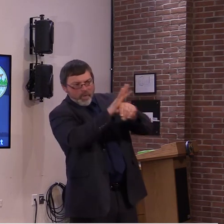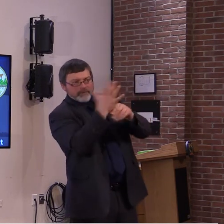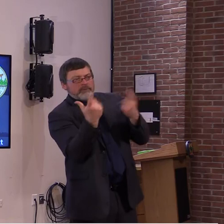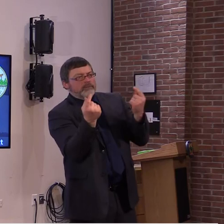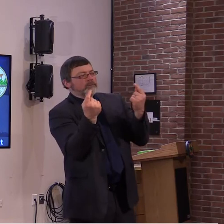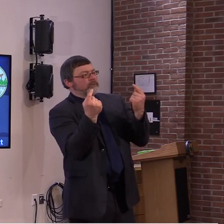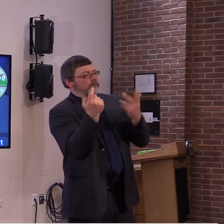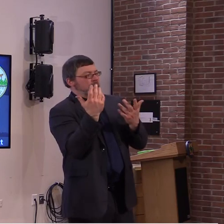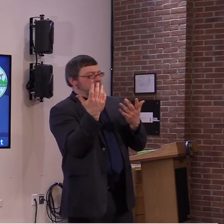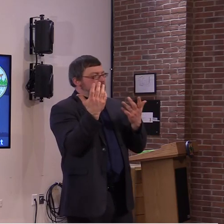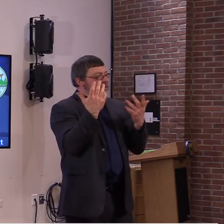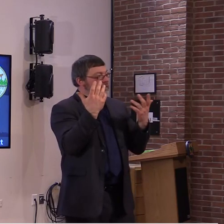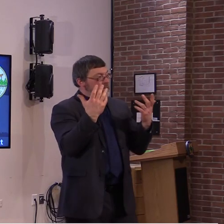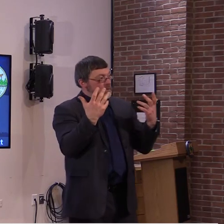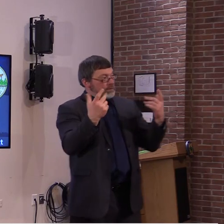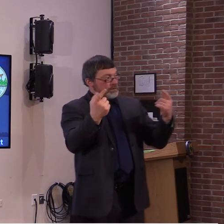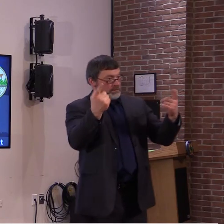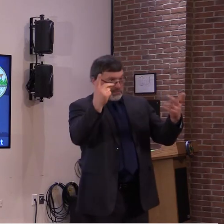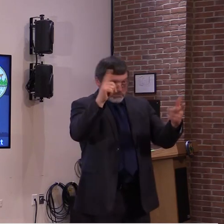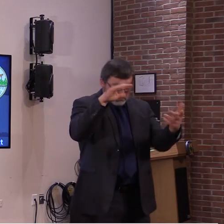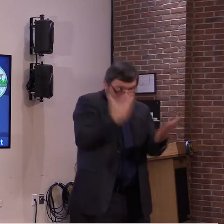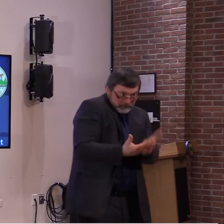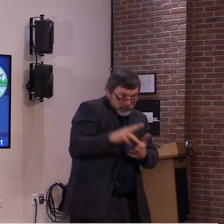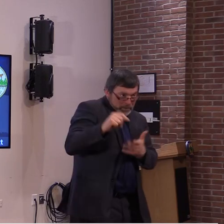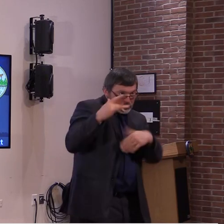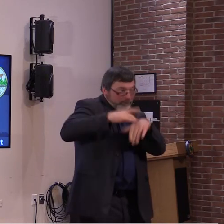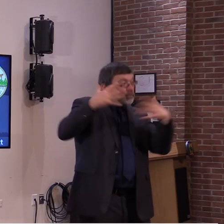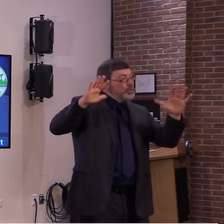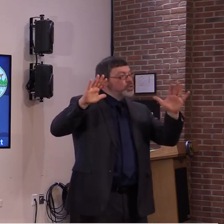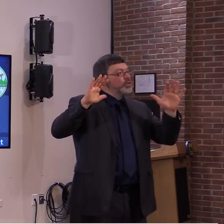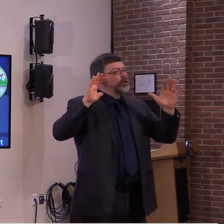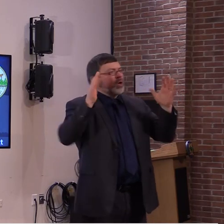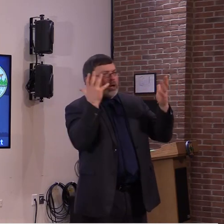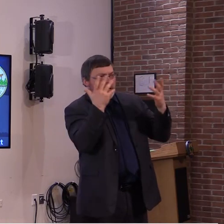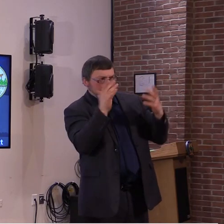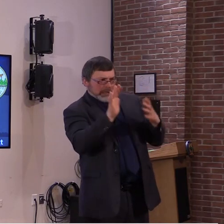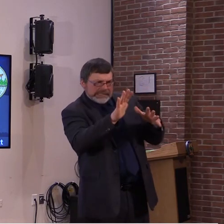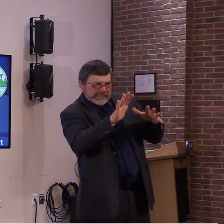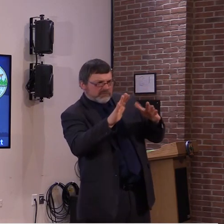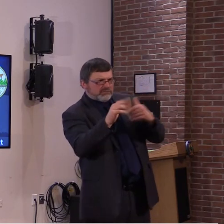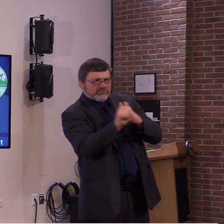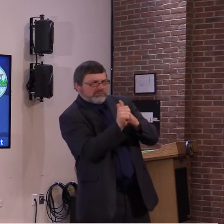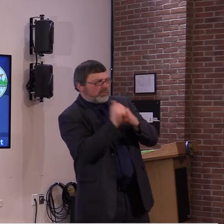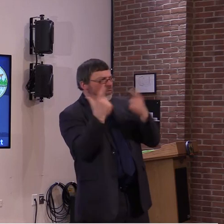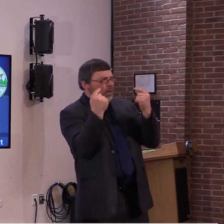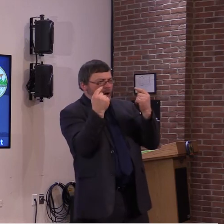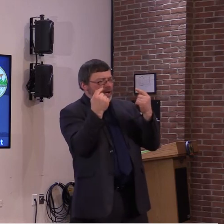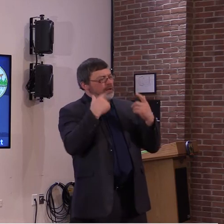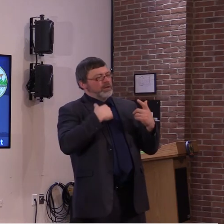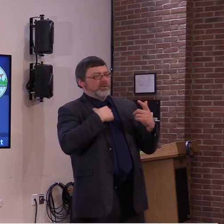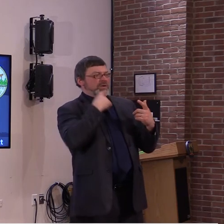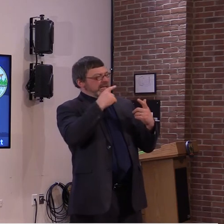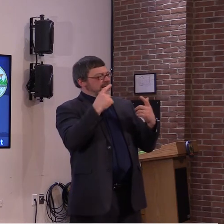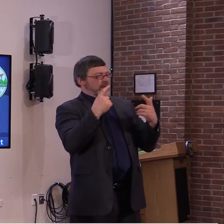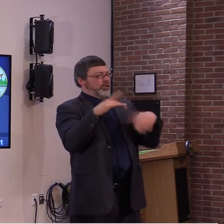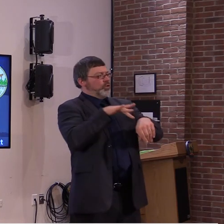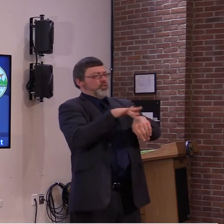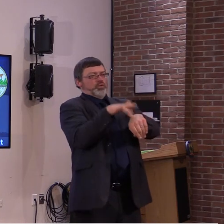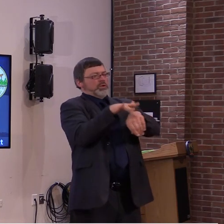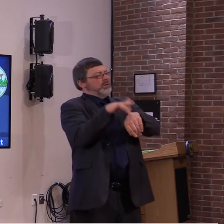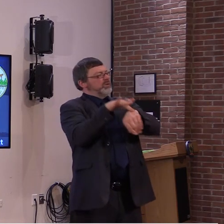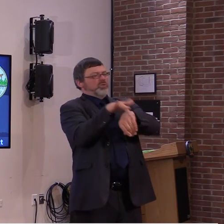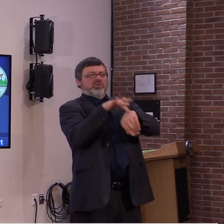produce and the effects of it. And then we'll make a determination at that point. But we have not reached any conclusion at this